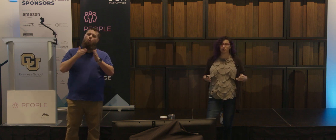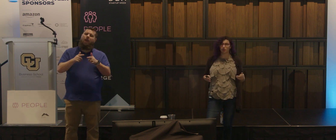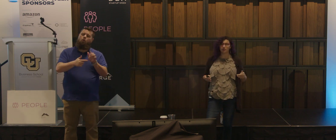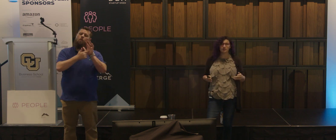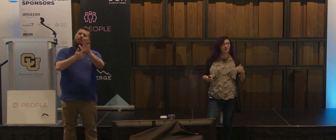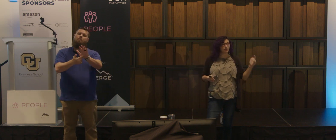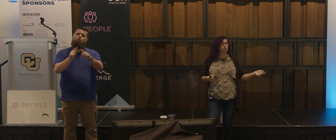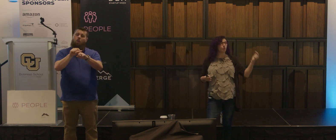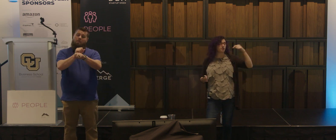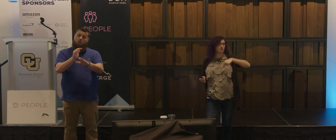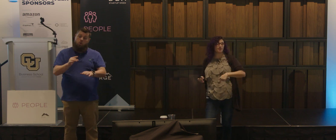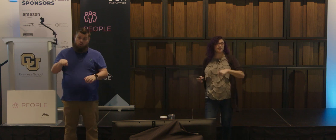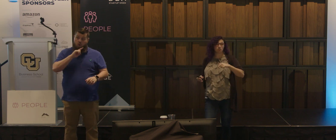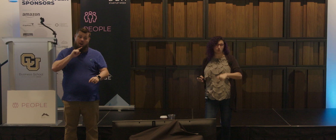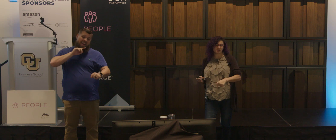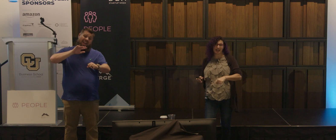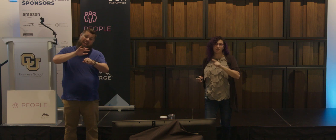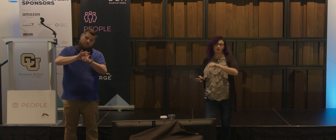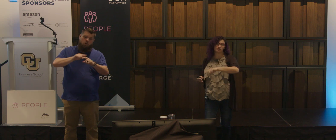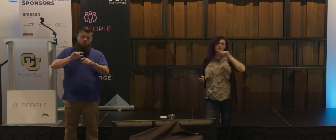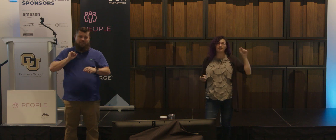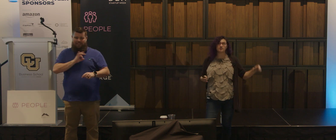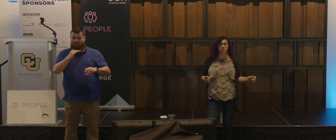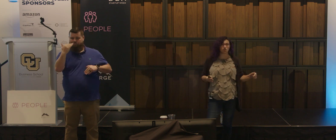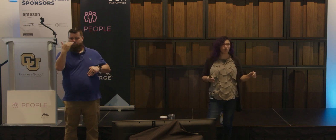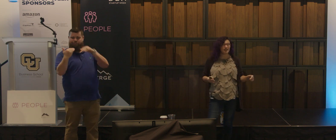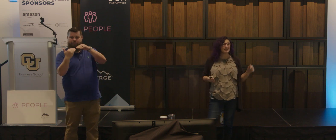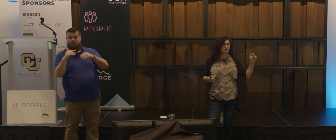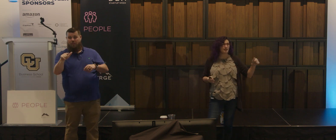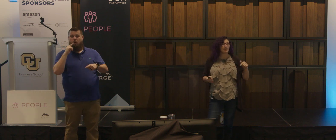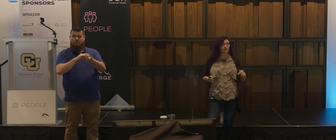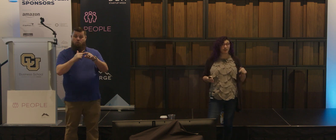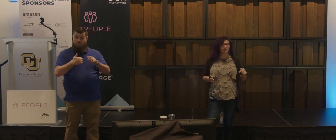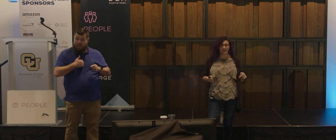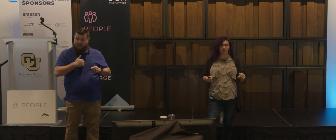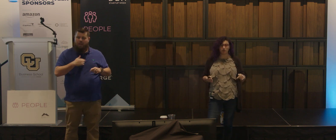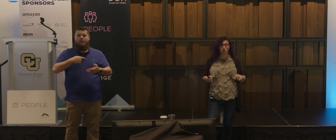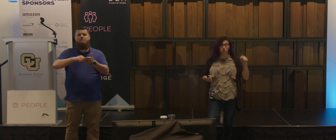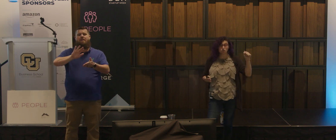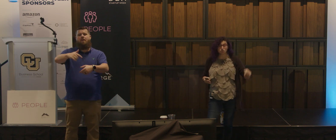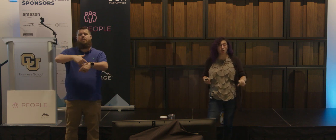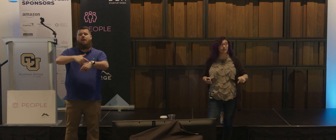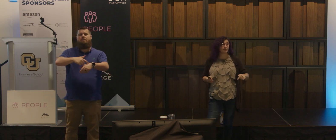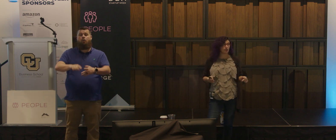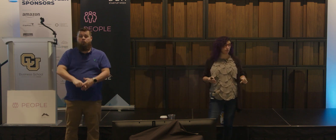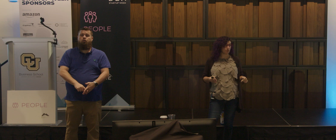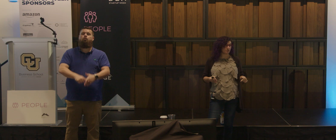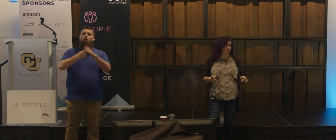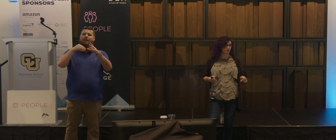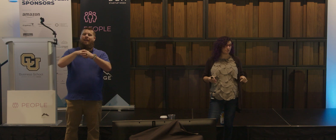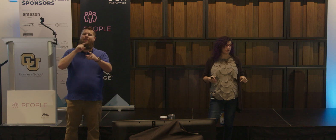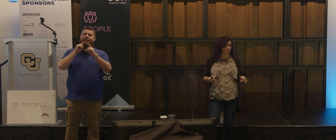demonstrate to employees that you are as committed to your staff as your staff is to you is paying for their time starting in the